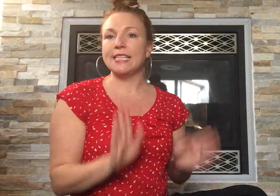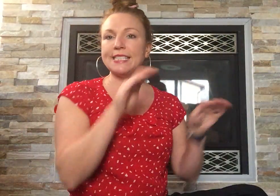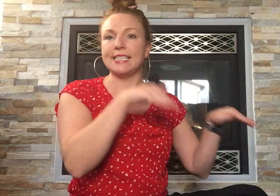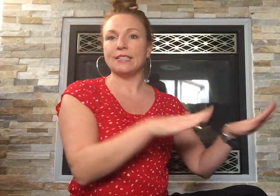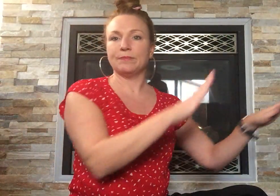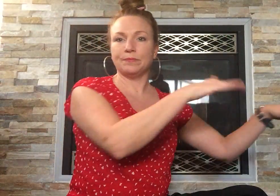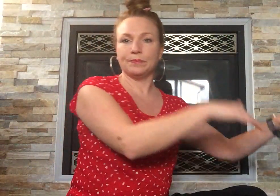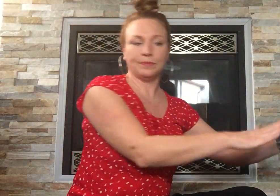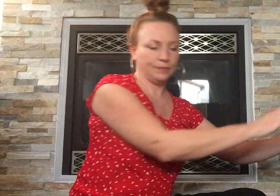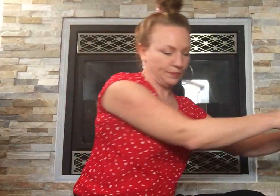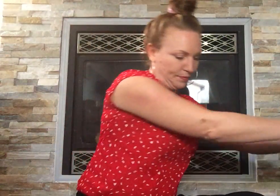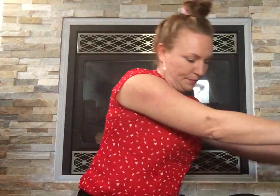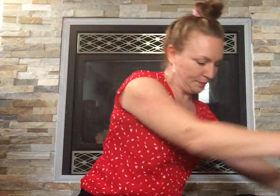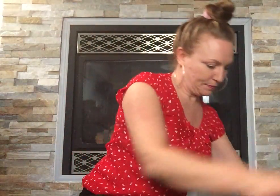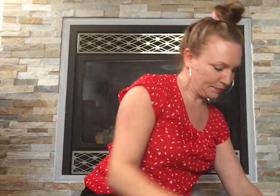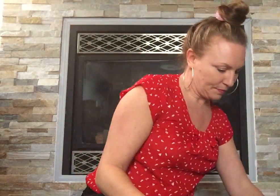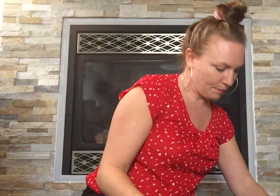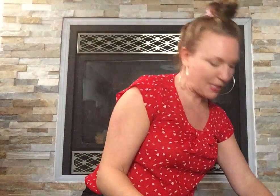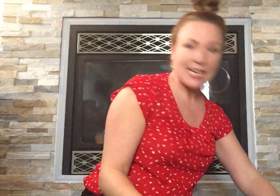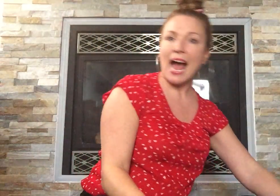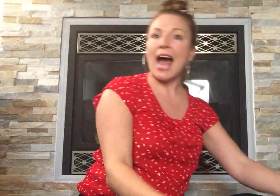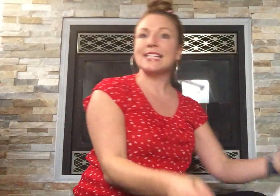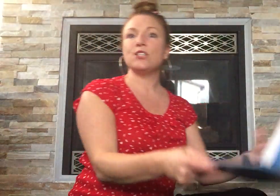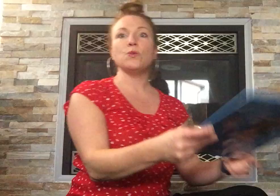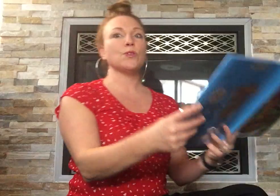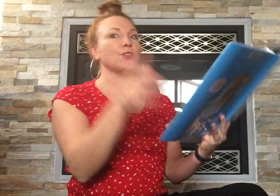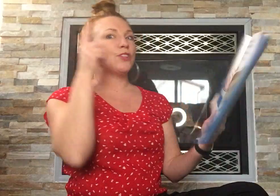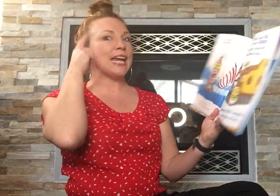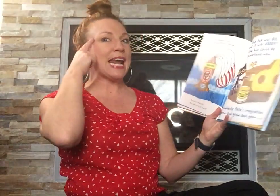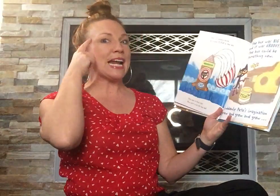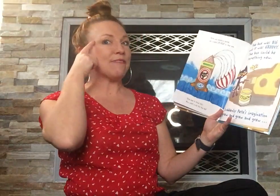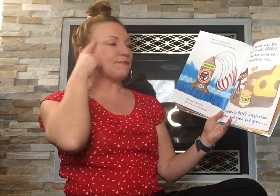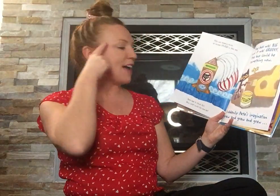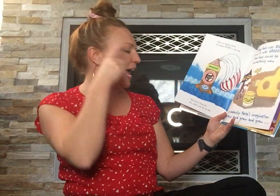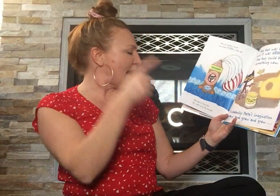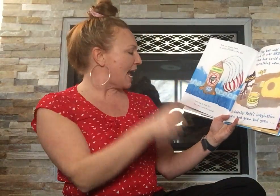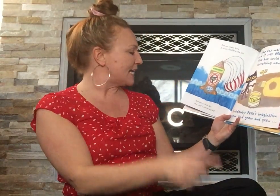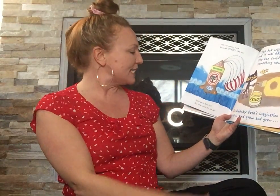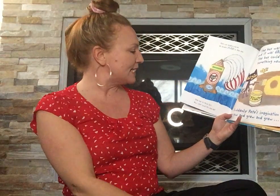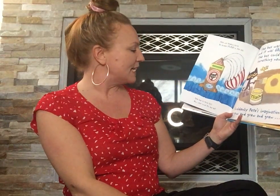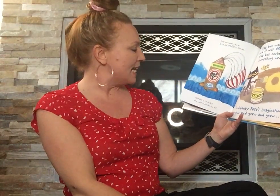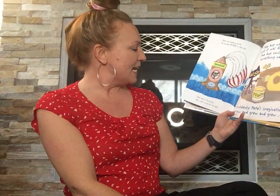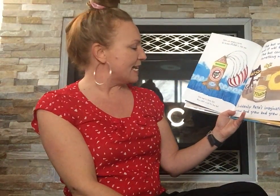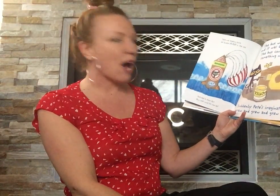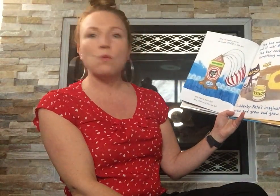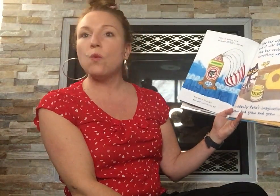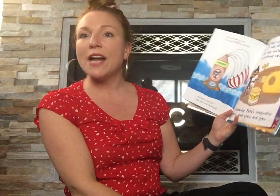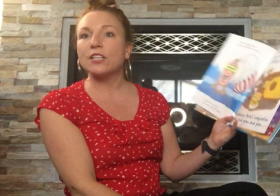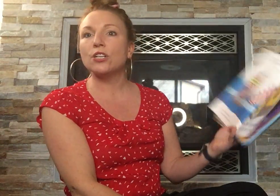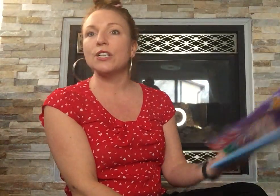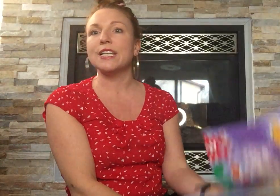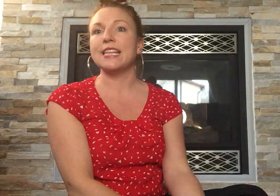the sea. Pete had to think fast. Now, what could